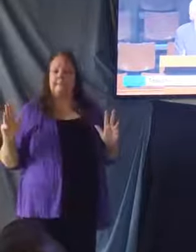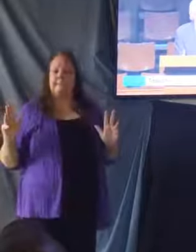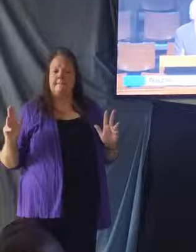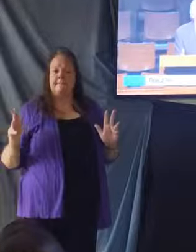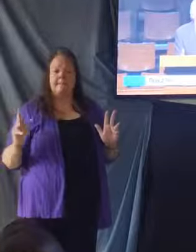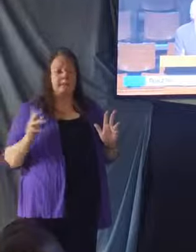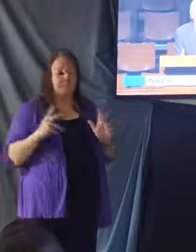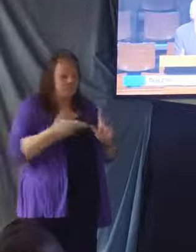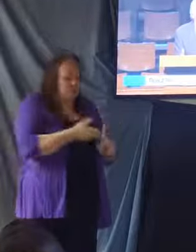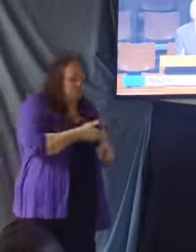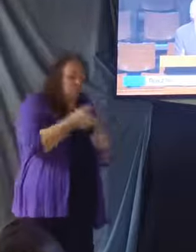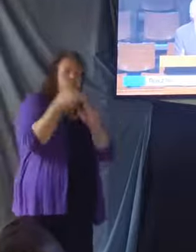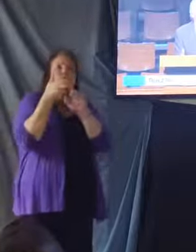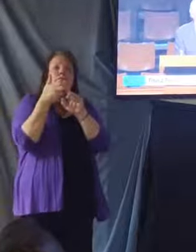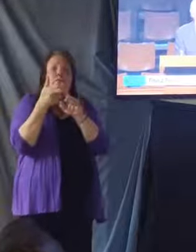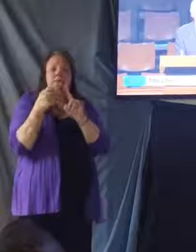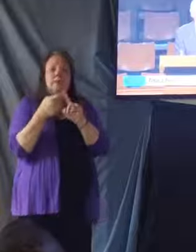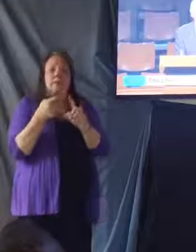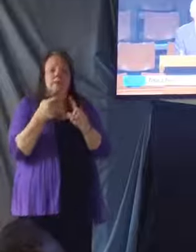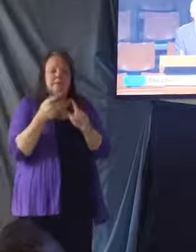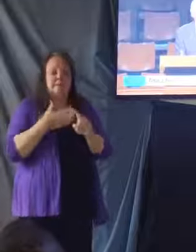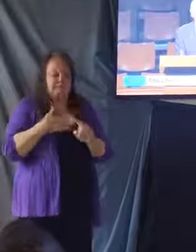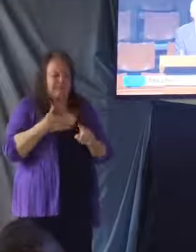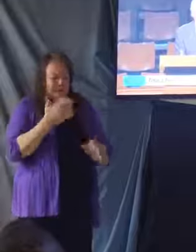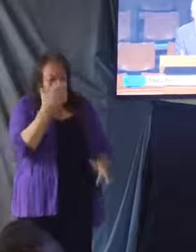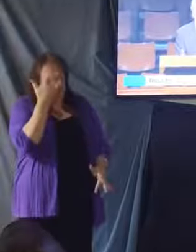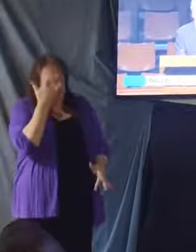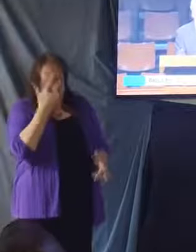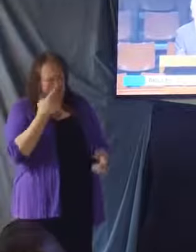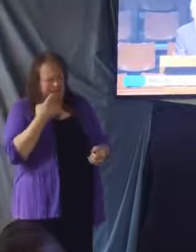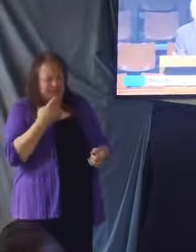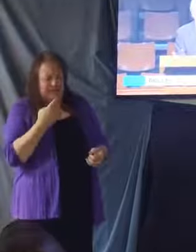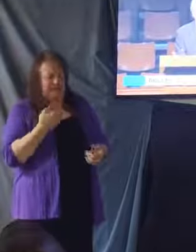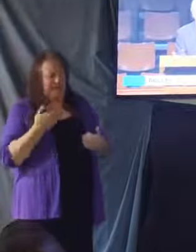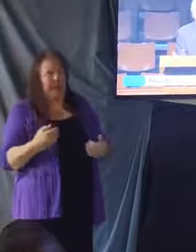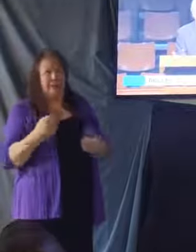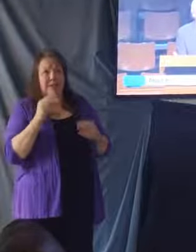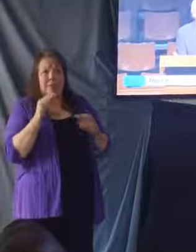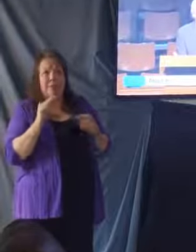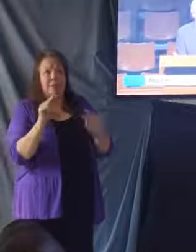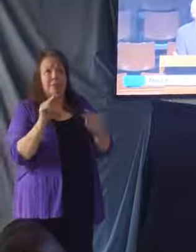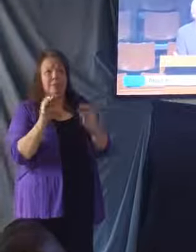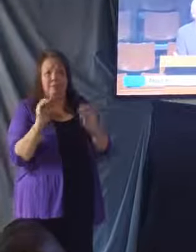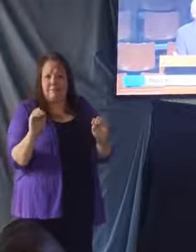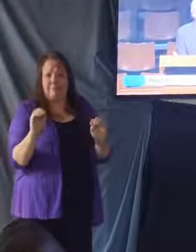To rescue us from our wretched condition and hopeless destiny.